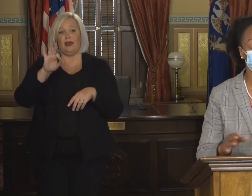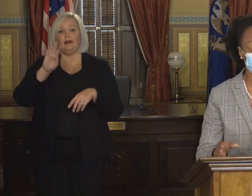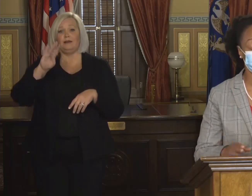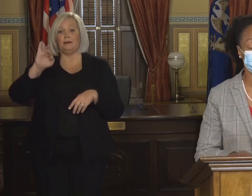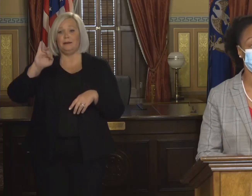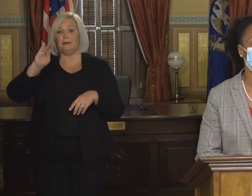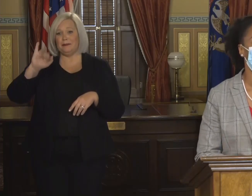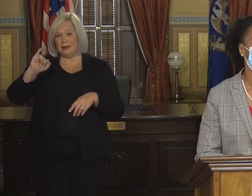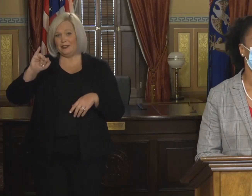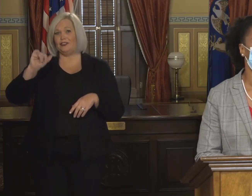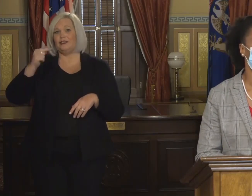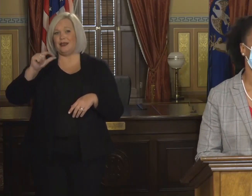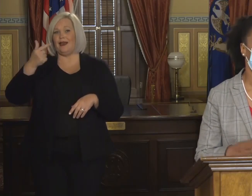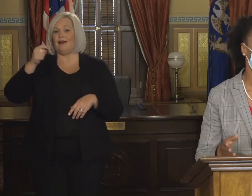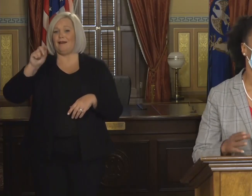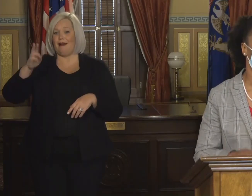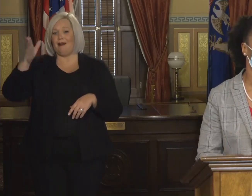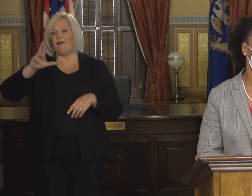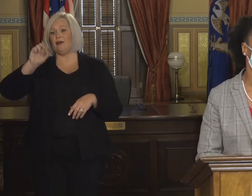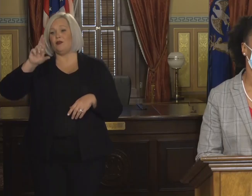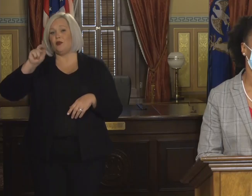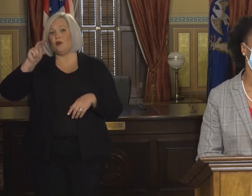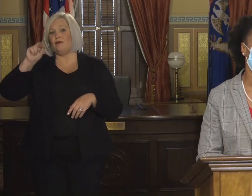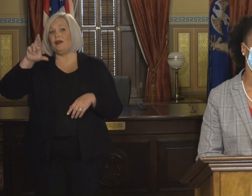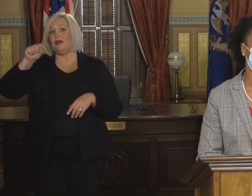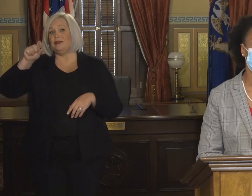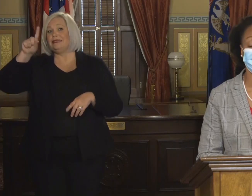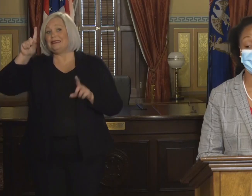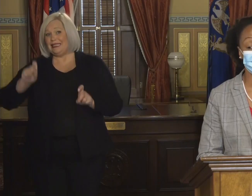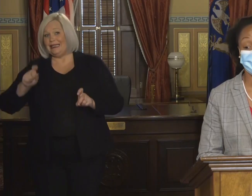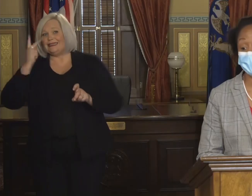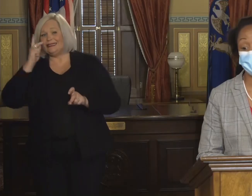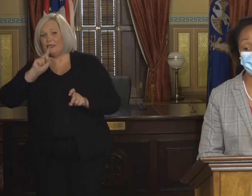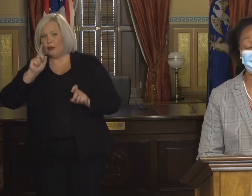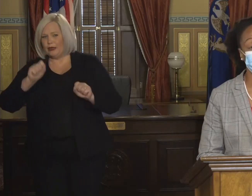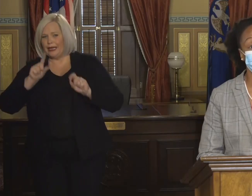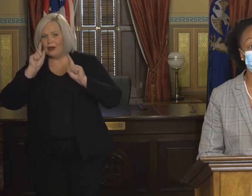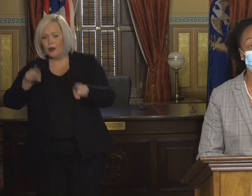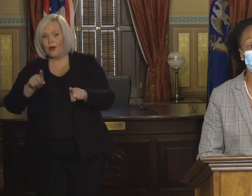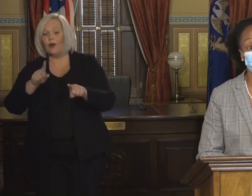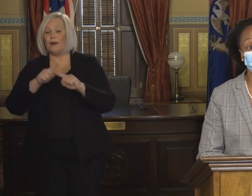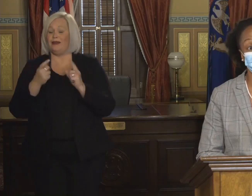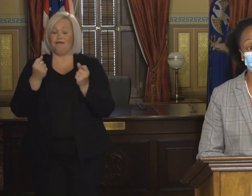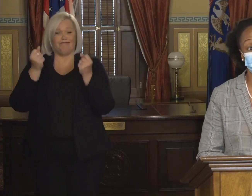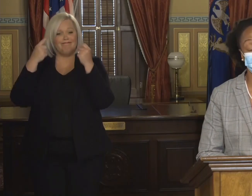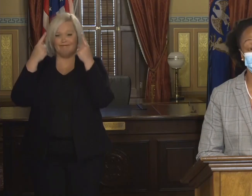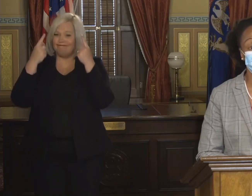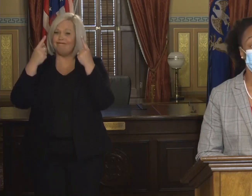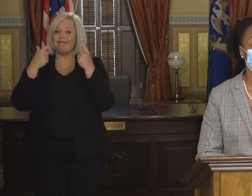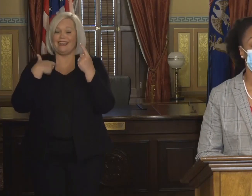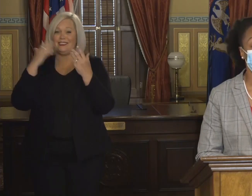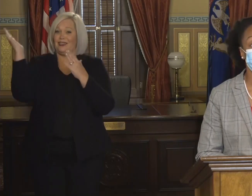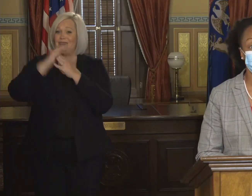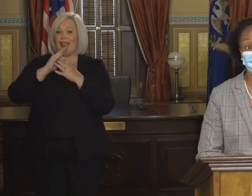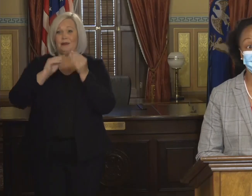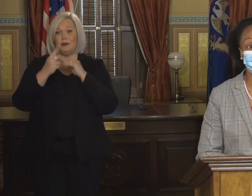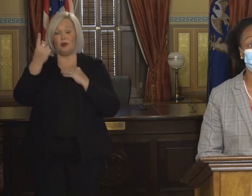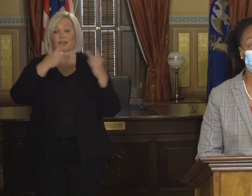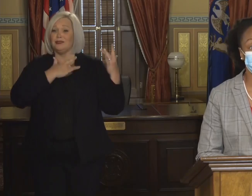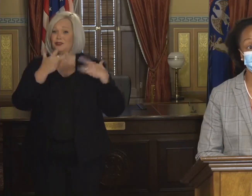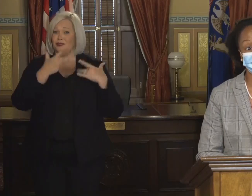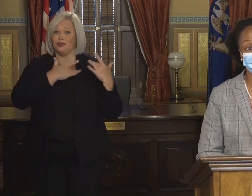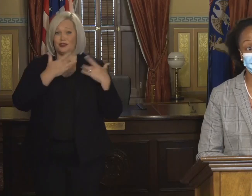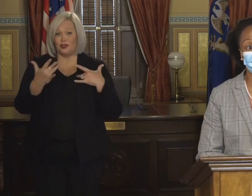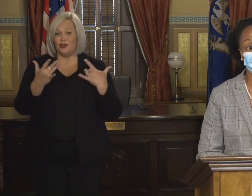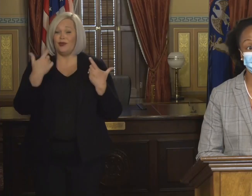coronavirus.gov, michigan.gov, to find out where there's access to a test. But I hear you that it is an ongoing concern, and we continue